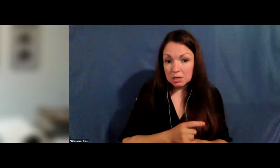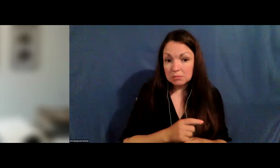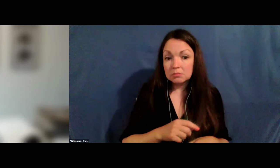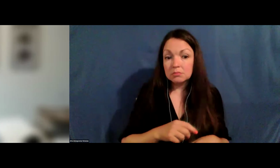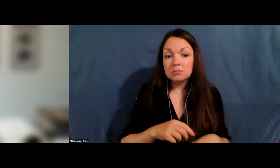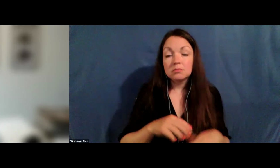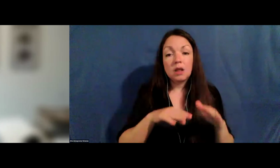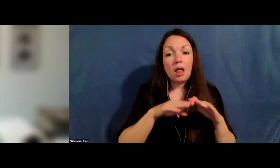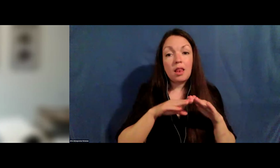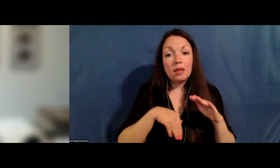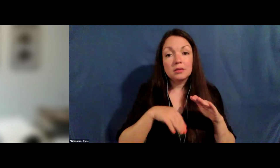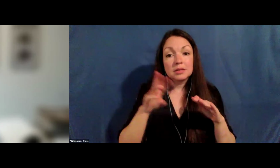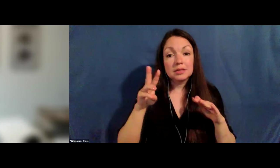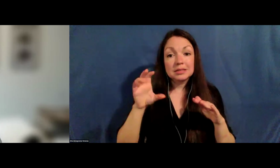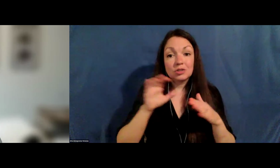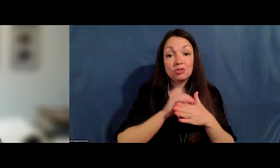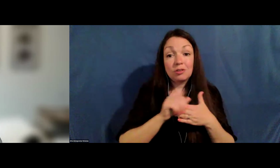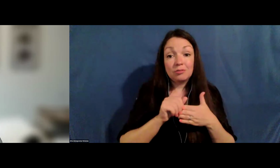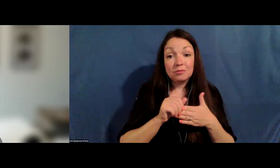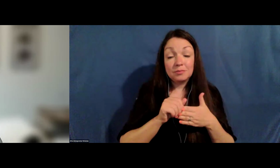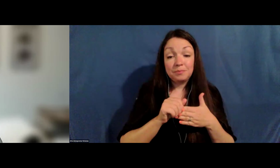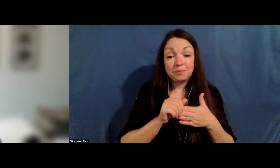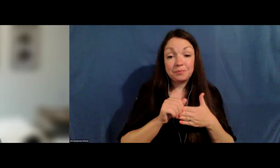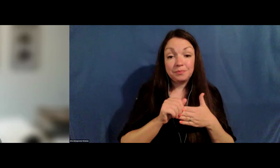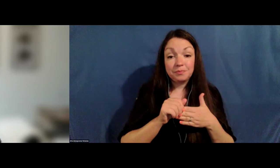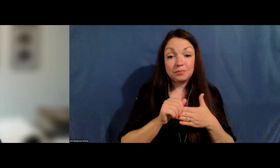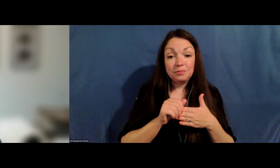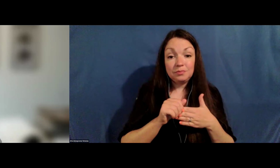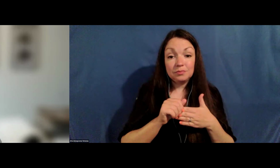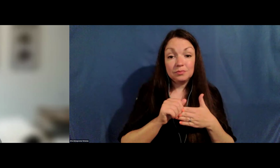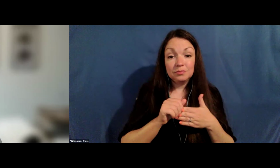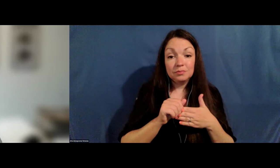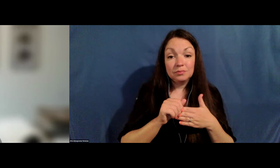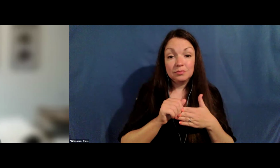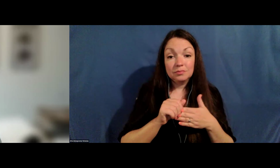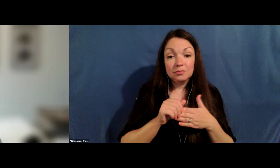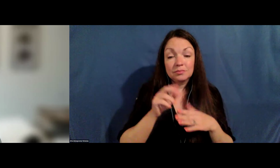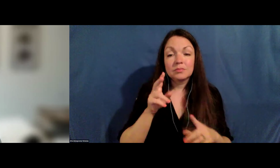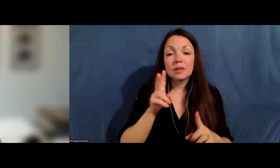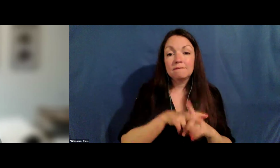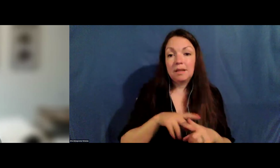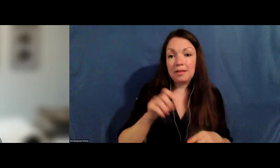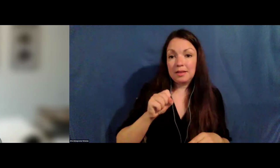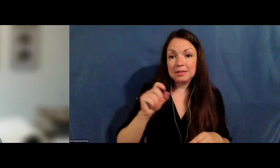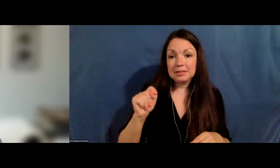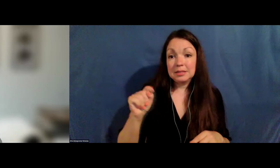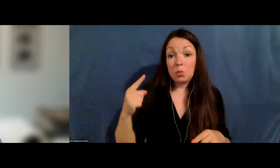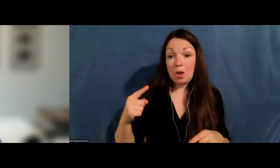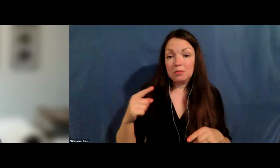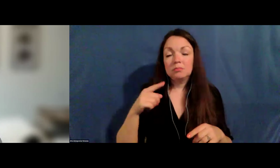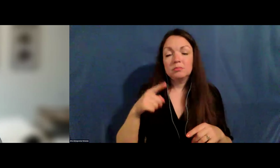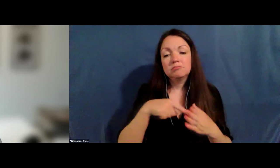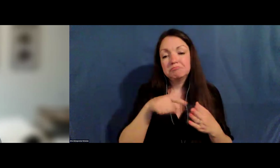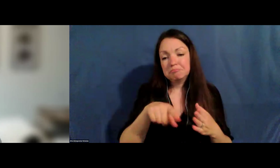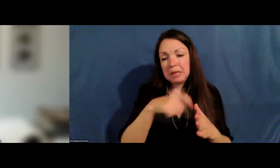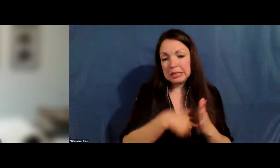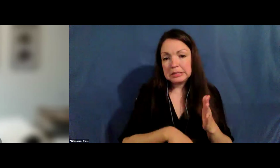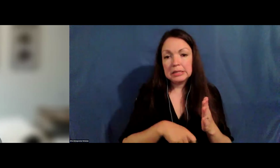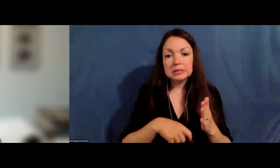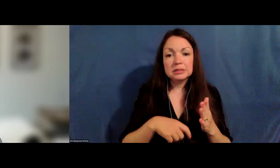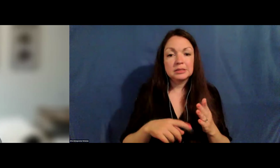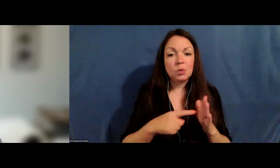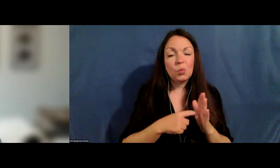less than $600, then you just need to file that ST1 and pay the tax you've collected over once